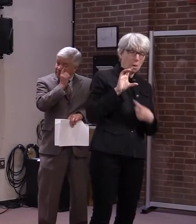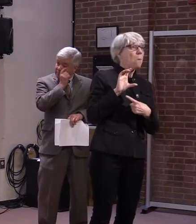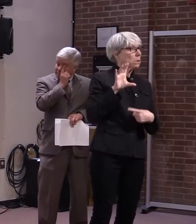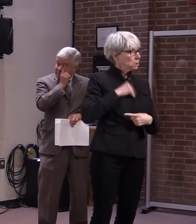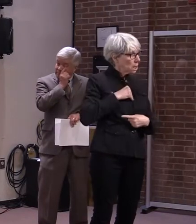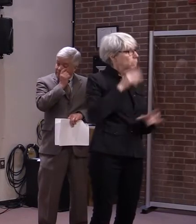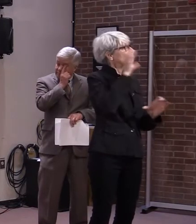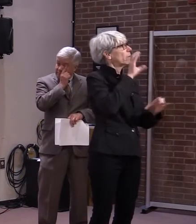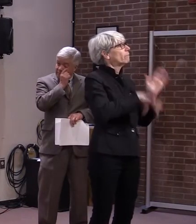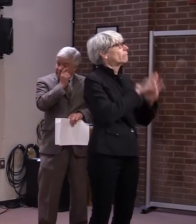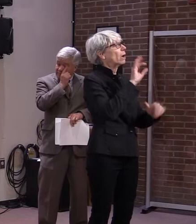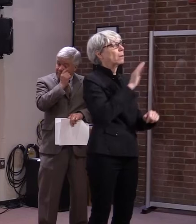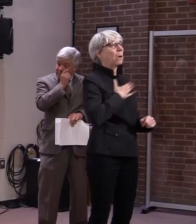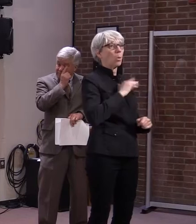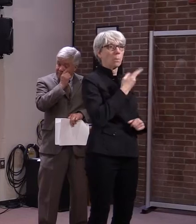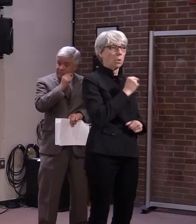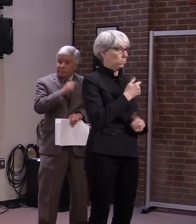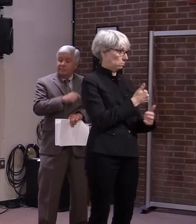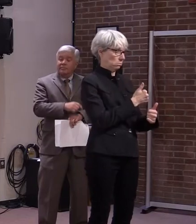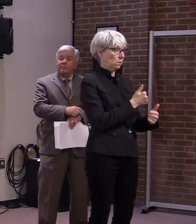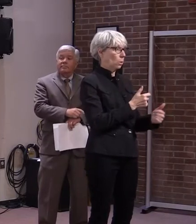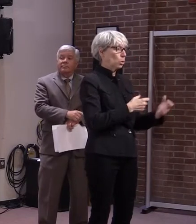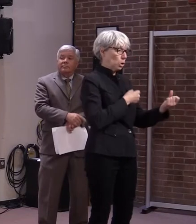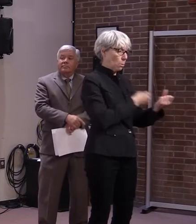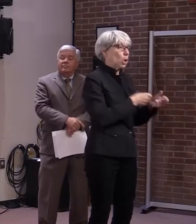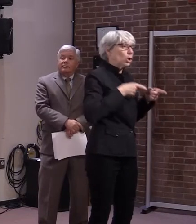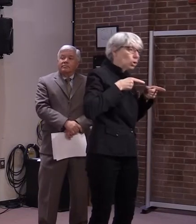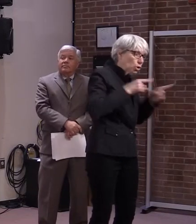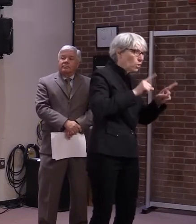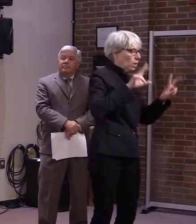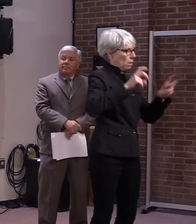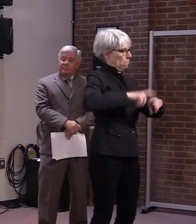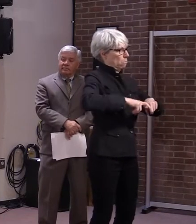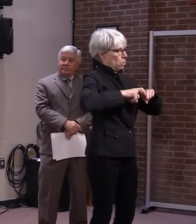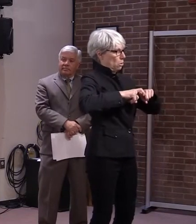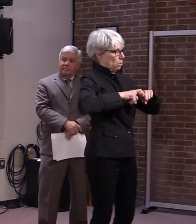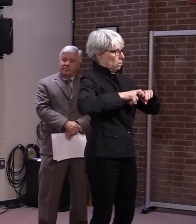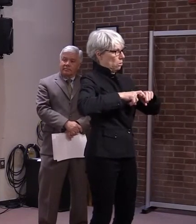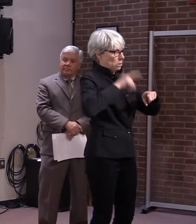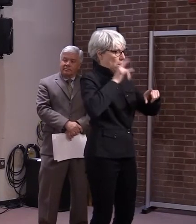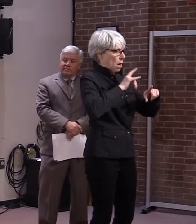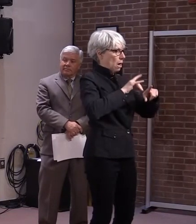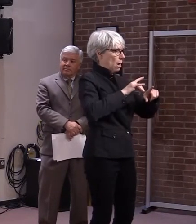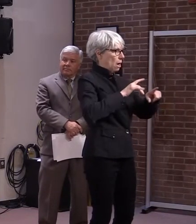place, we'll continue to do that during this pause. But again,